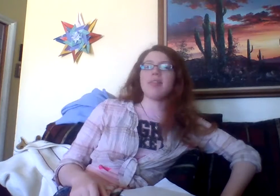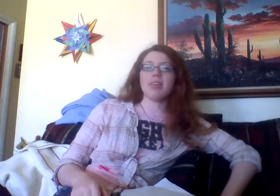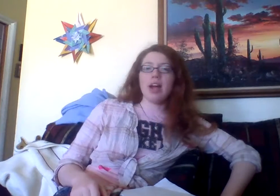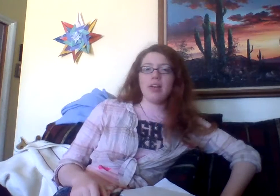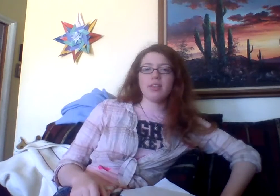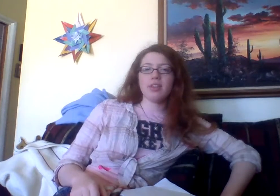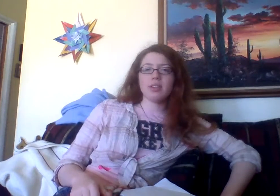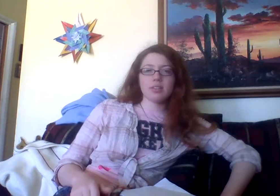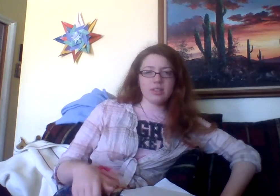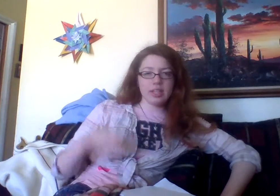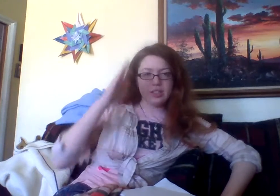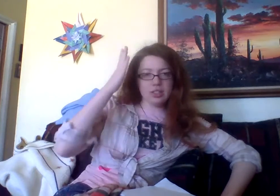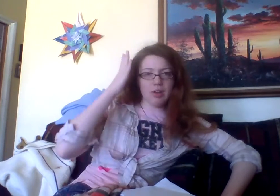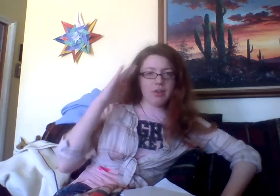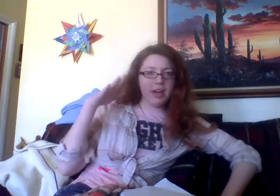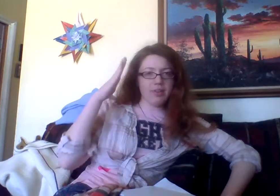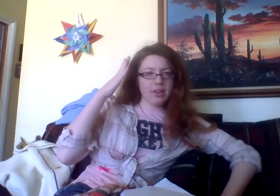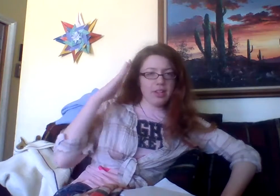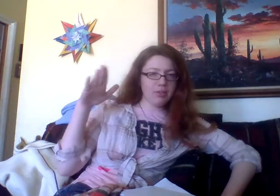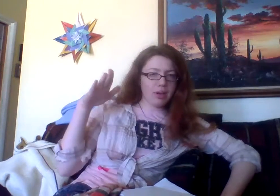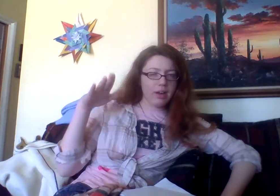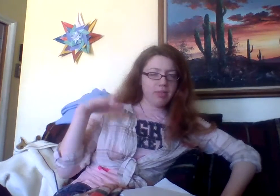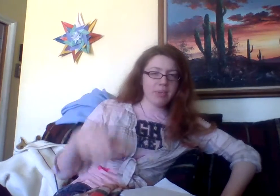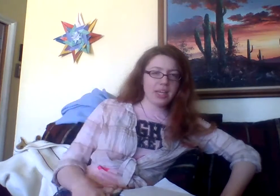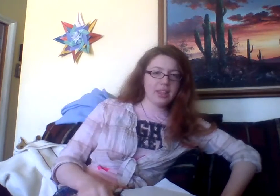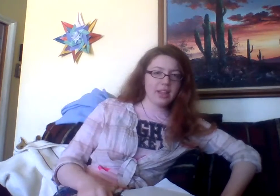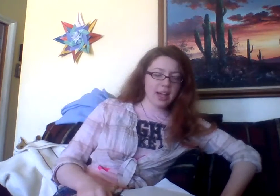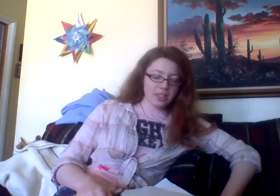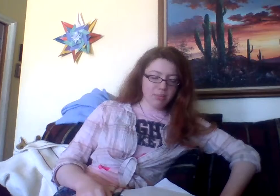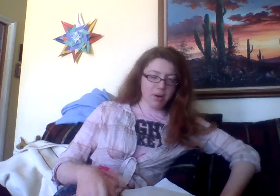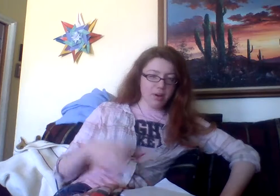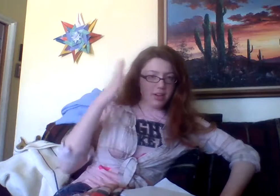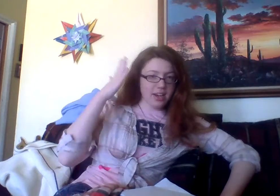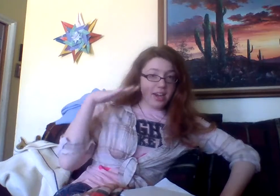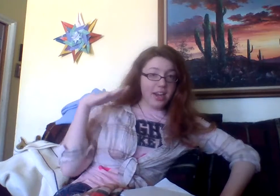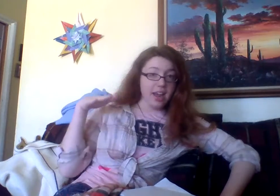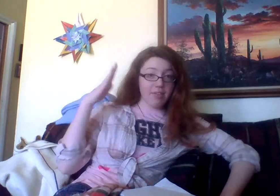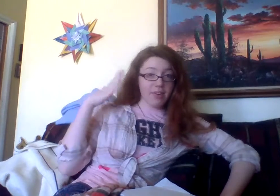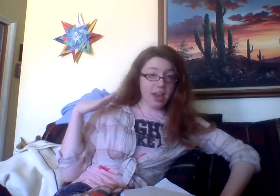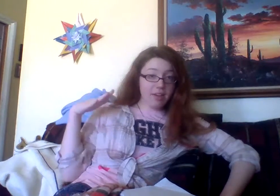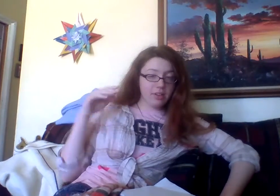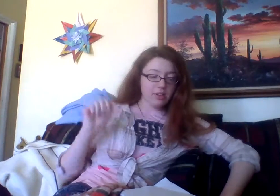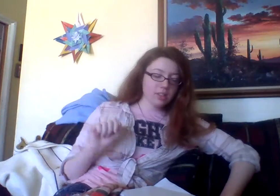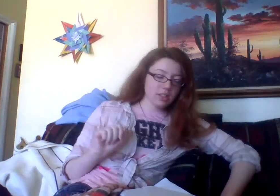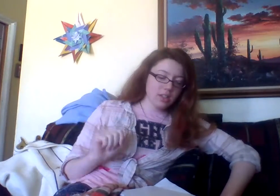never ever, then you just go never, and then you kind of repeat the last part. Never ever.